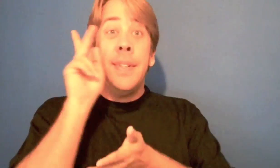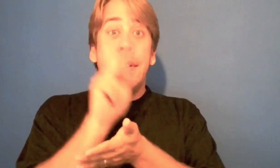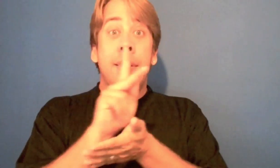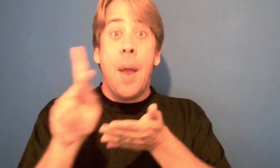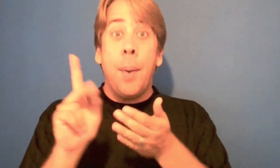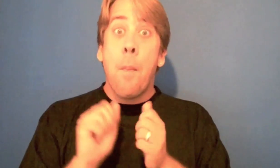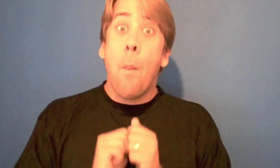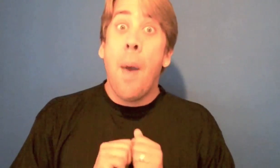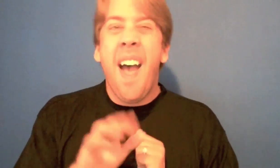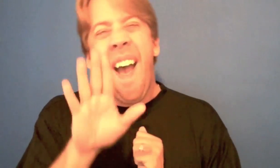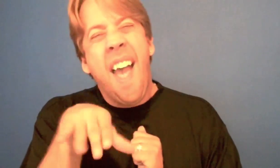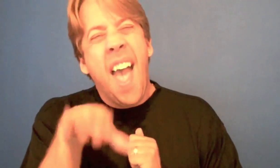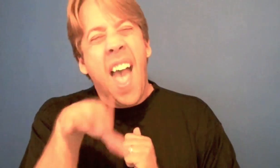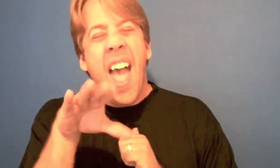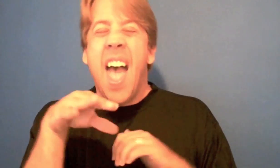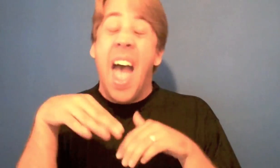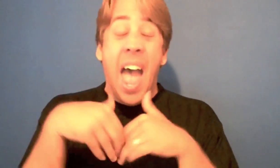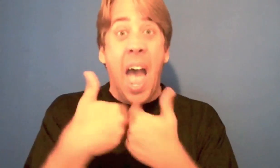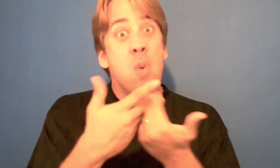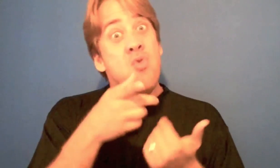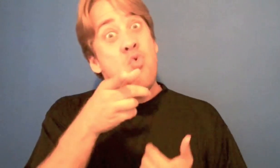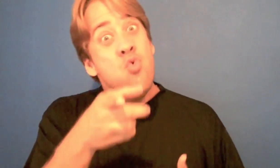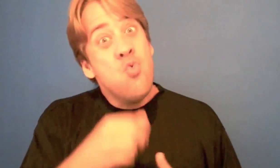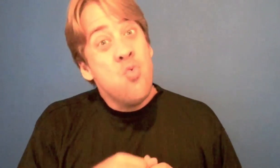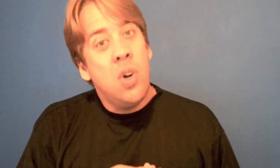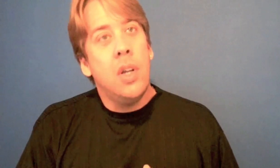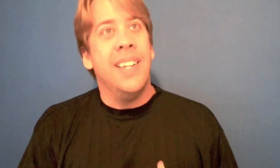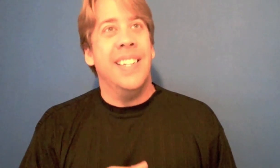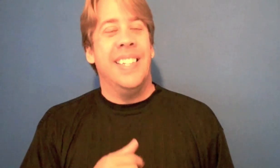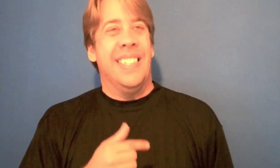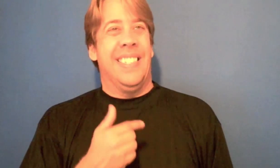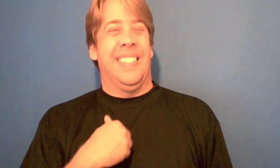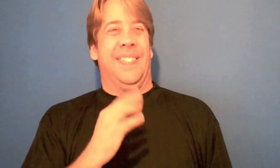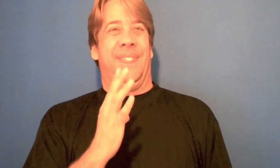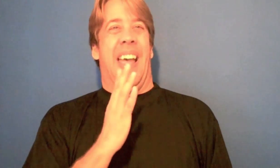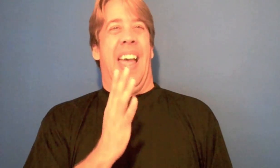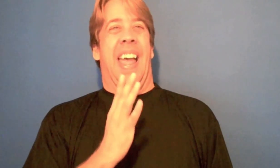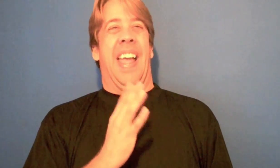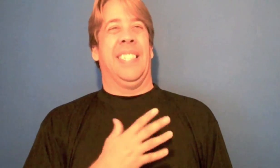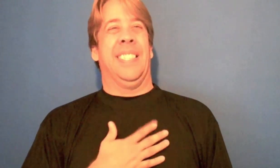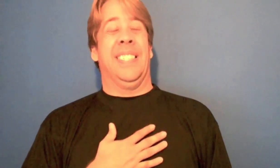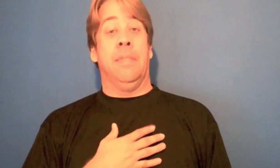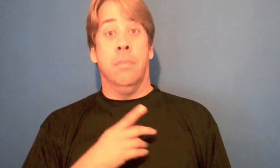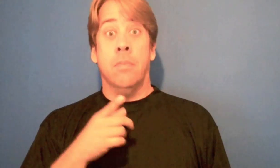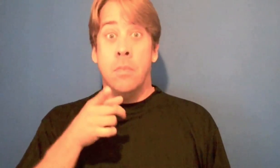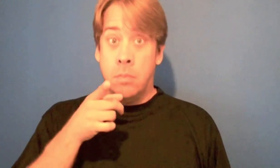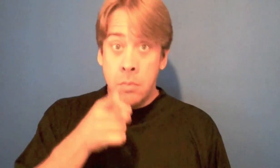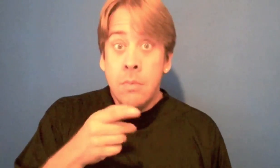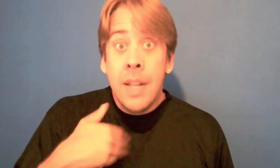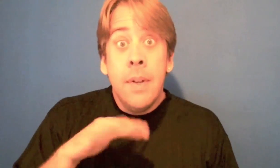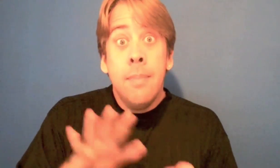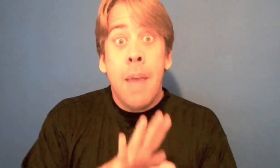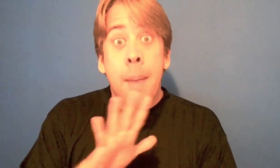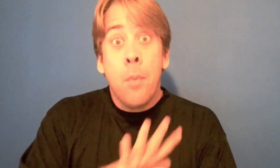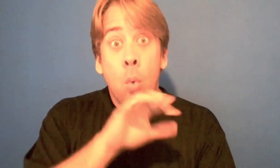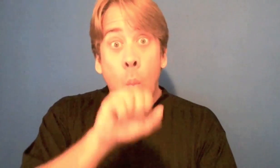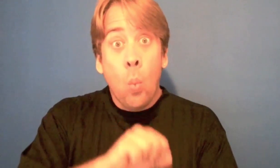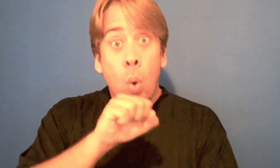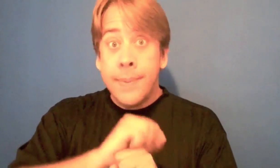As I entered, the secretary looked at me and said, how are you? And I let her know I was fine, and she asked